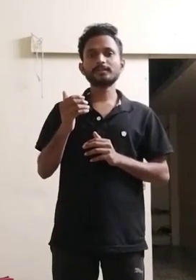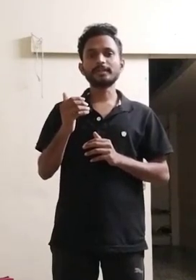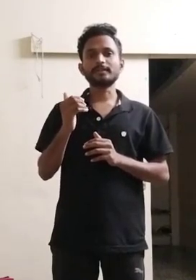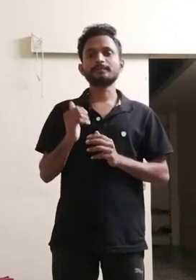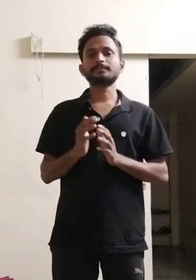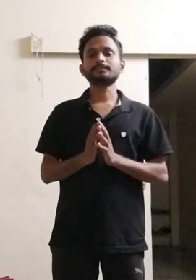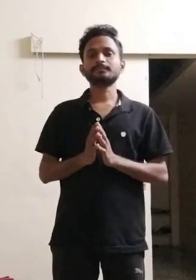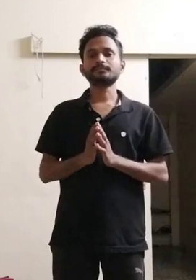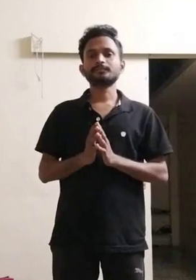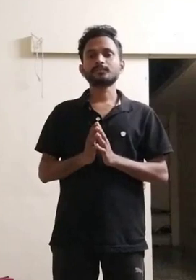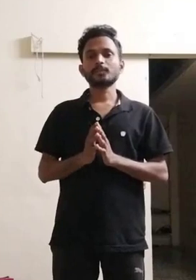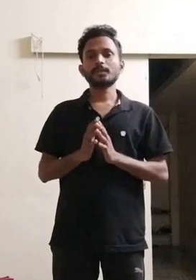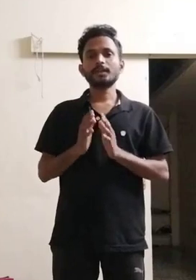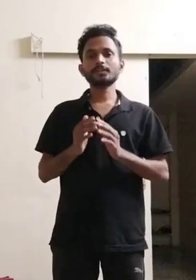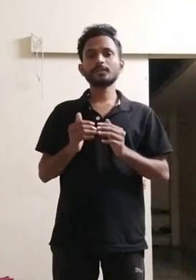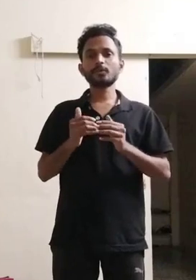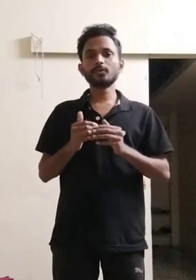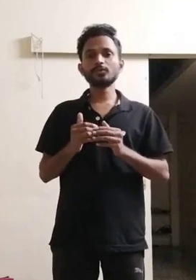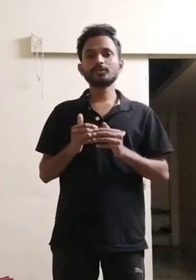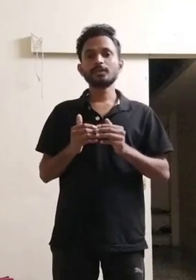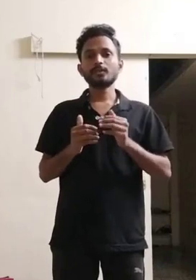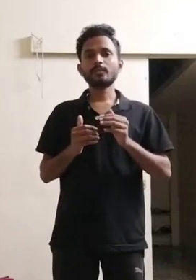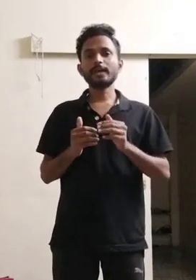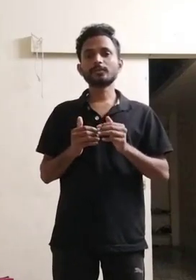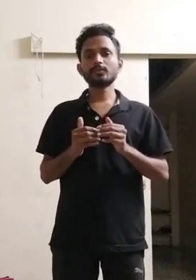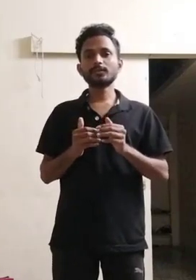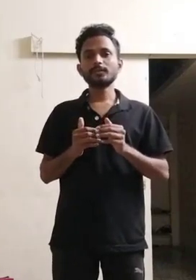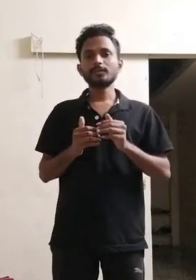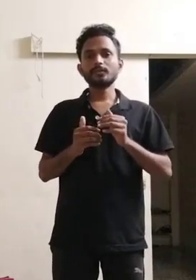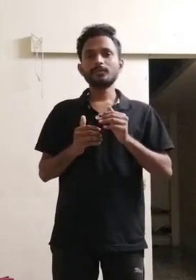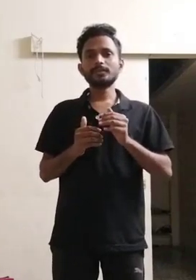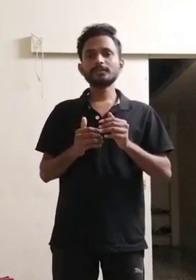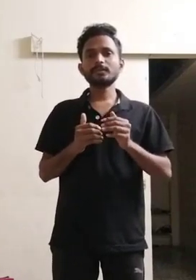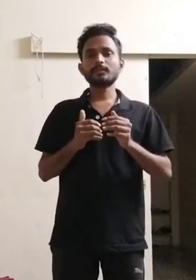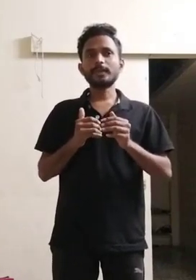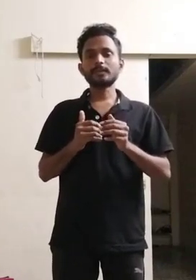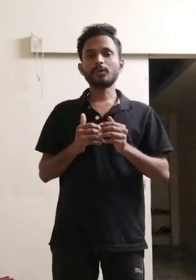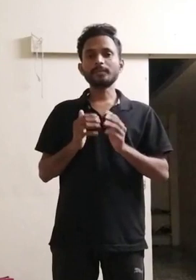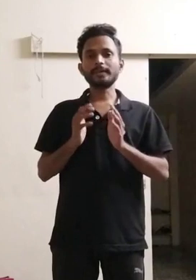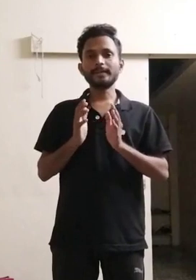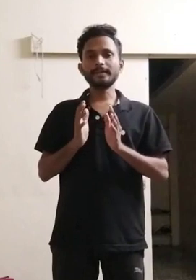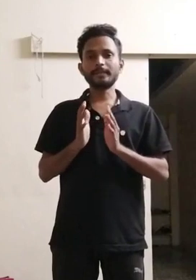Instead, it is a produced bytecode which is platform